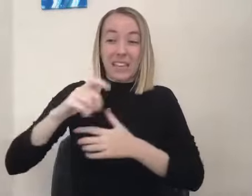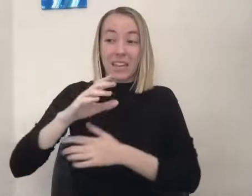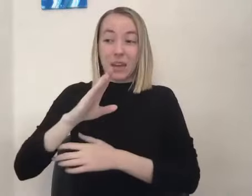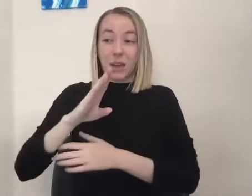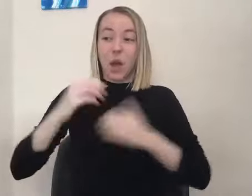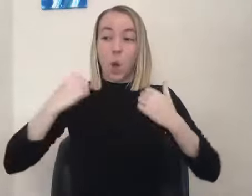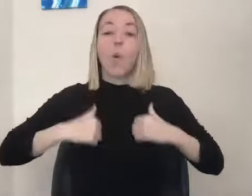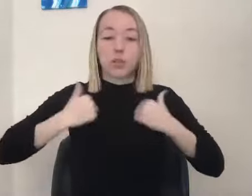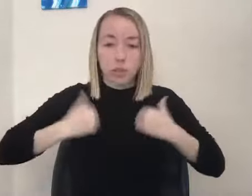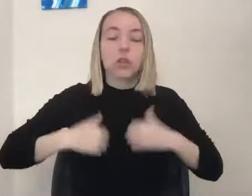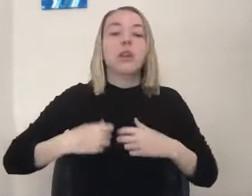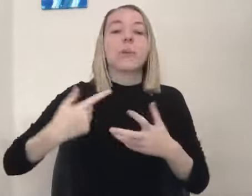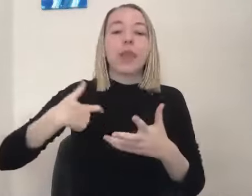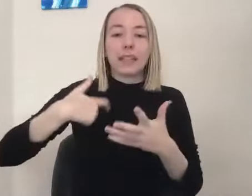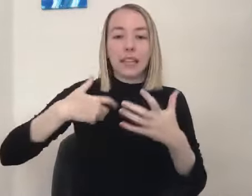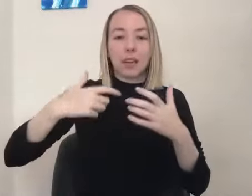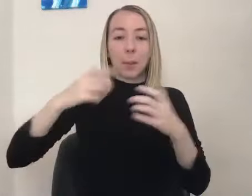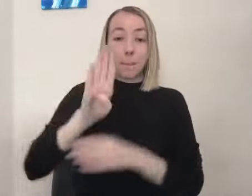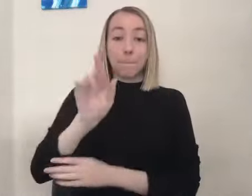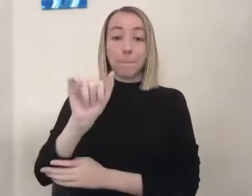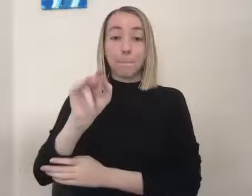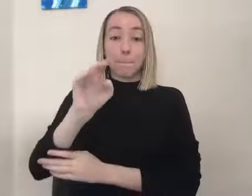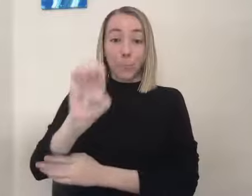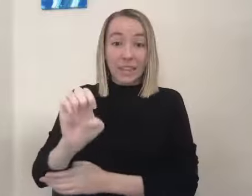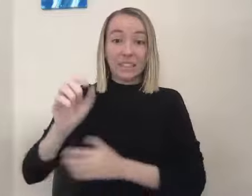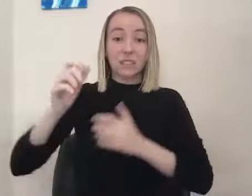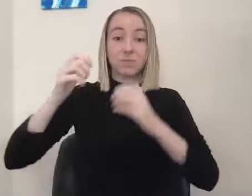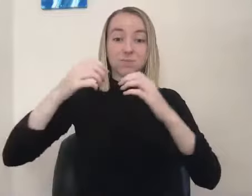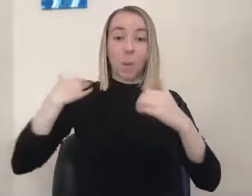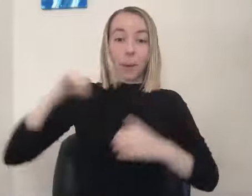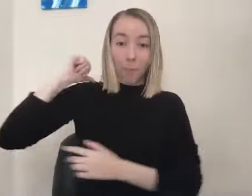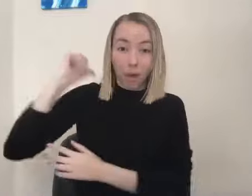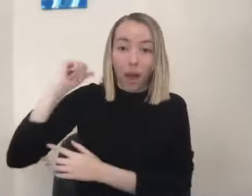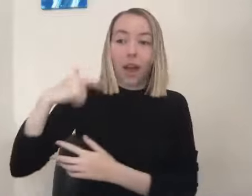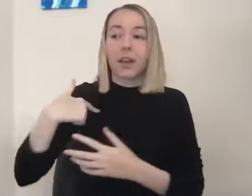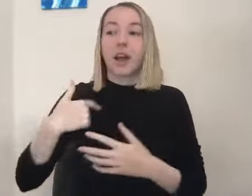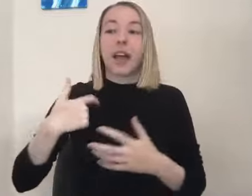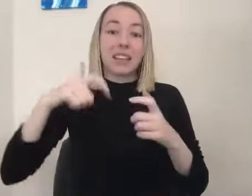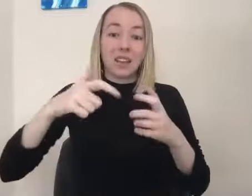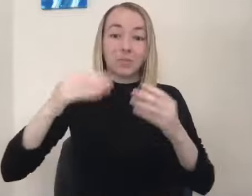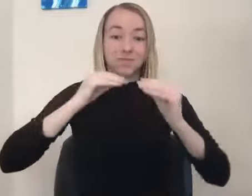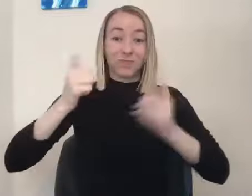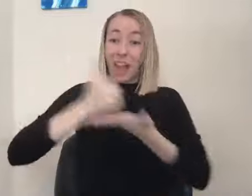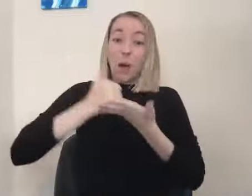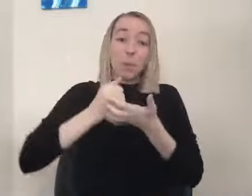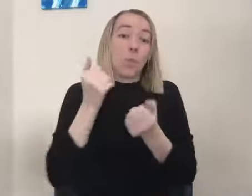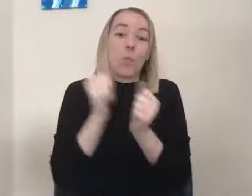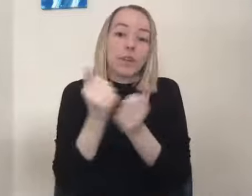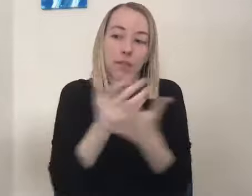people. I had to be washed. I had to be braced in the morning. I had to be braced at night. I couldn't get out of my bed.